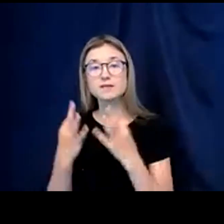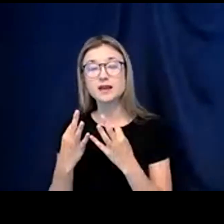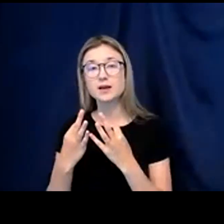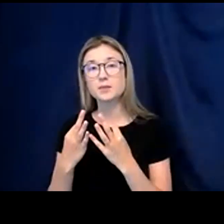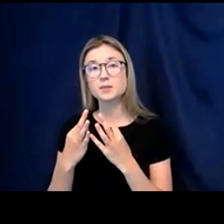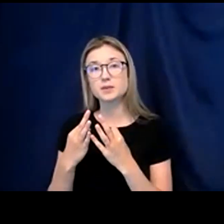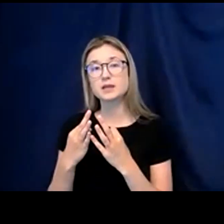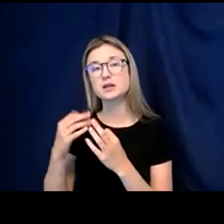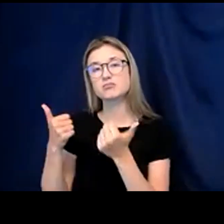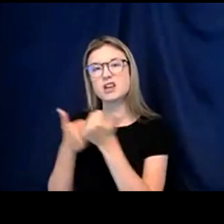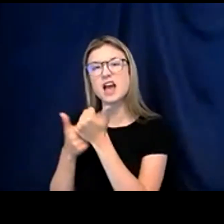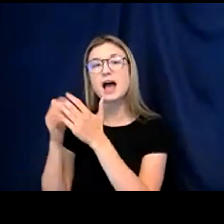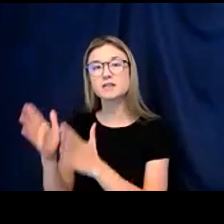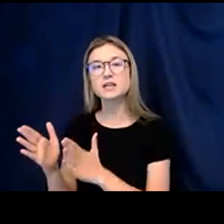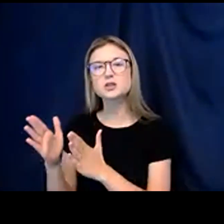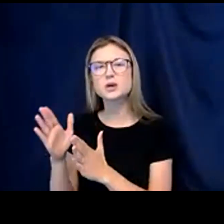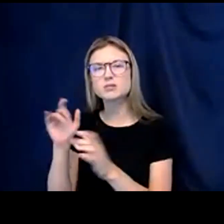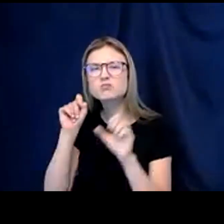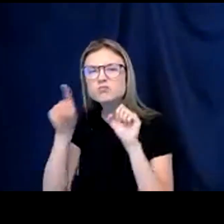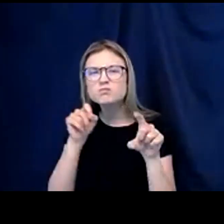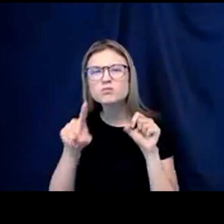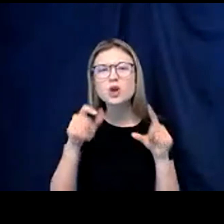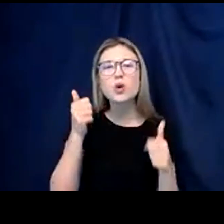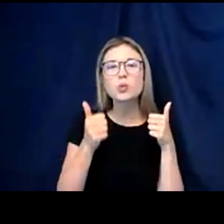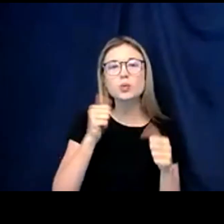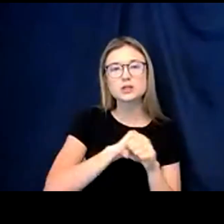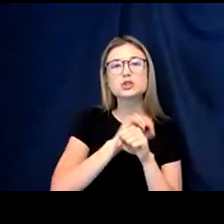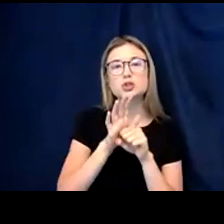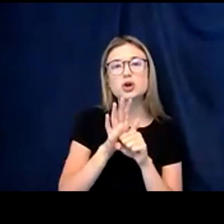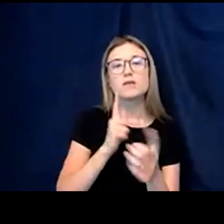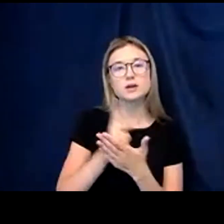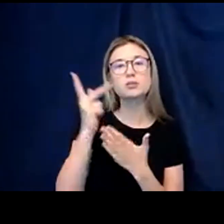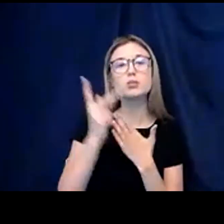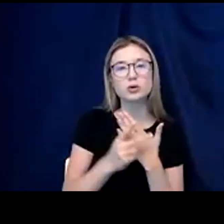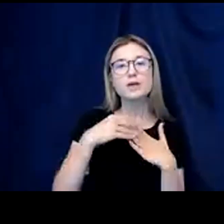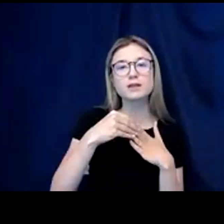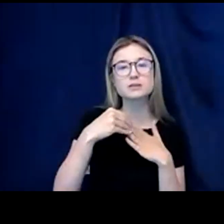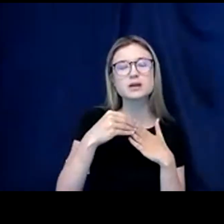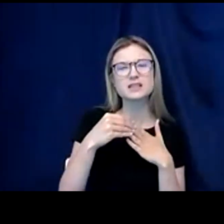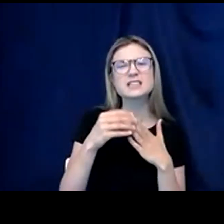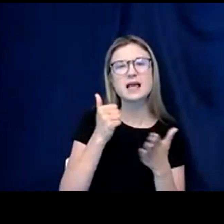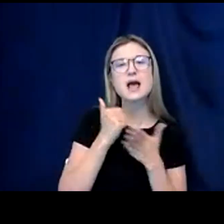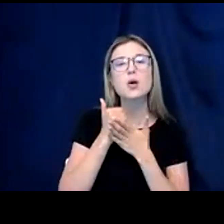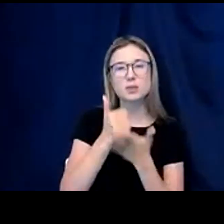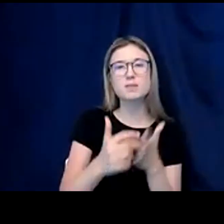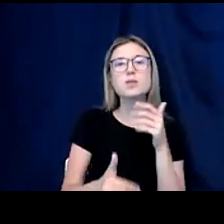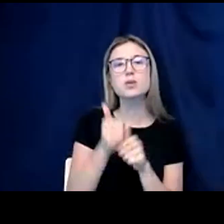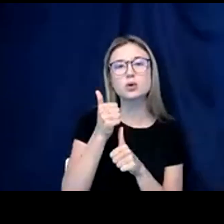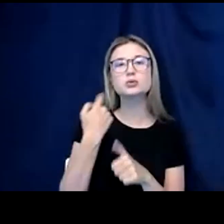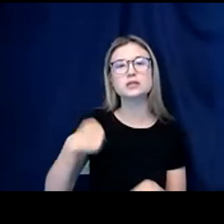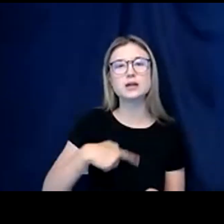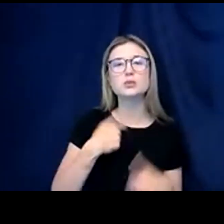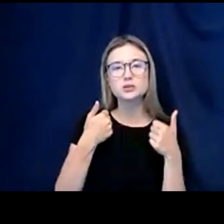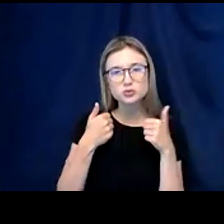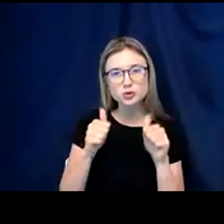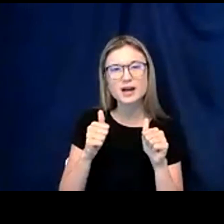about which COVID-related program flexibilities had been most helpful to them, and put those in this bill to try to continue them